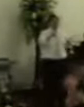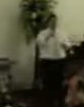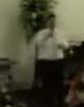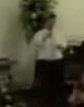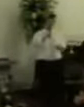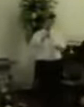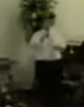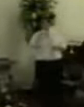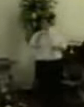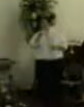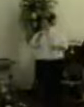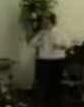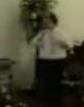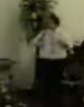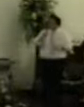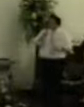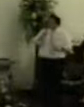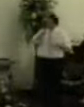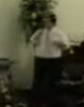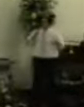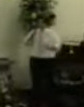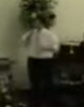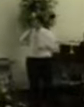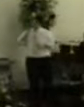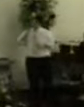None like you.